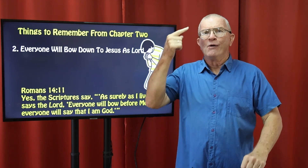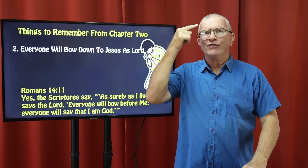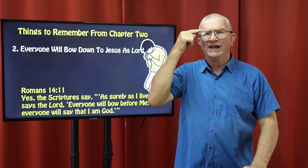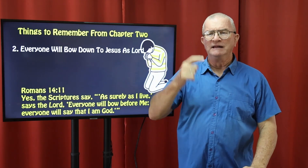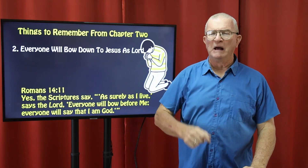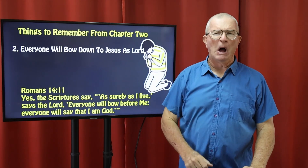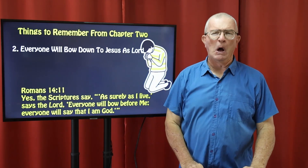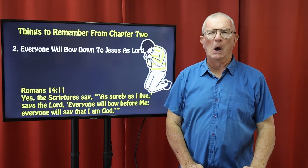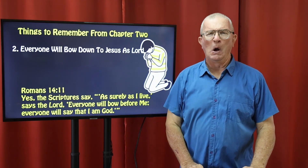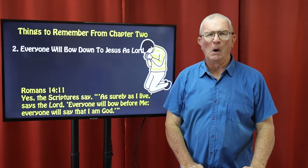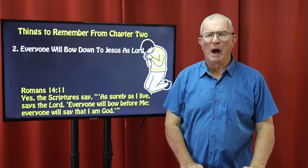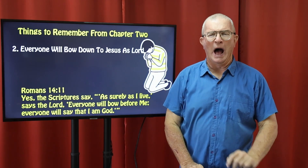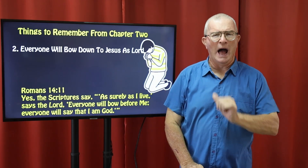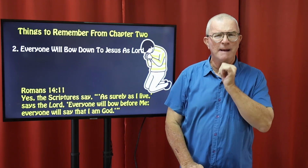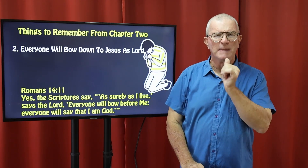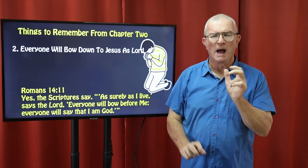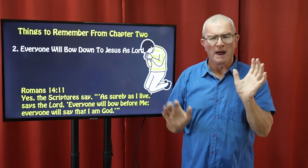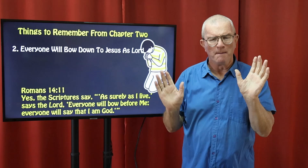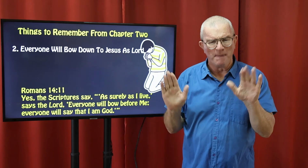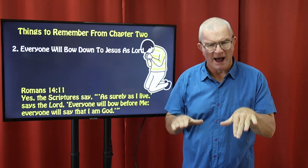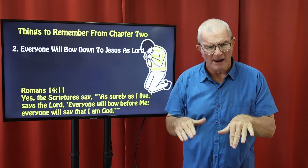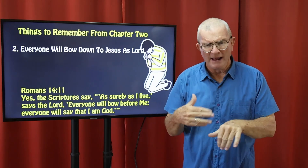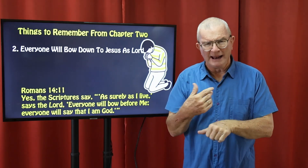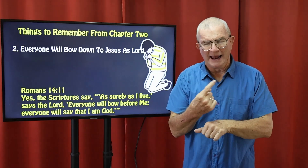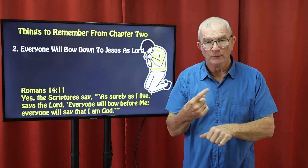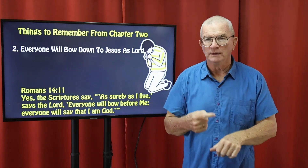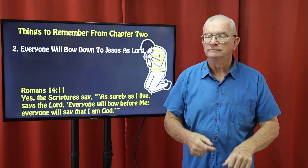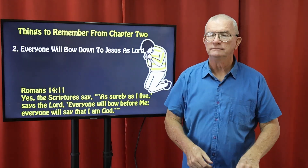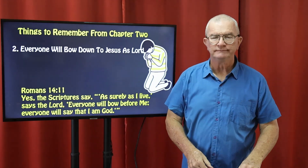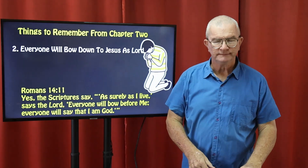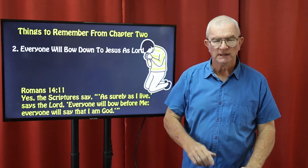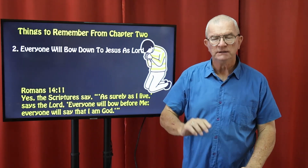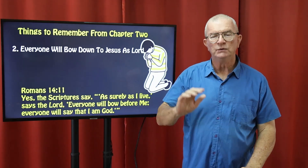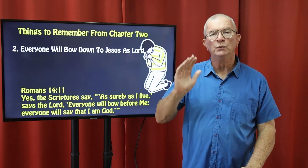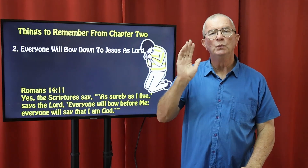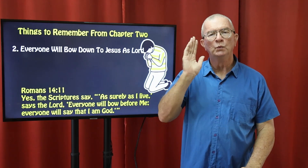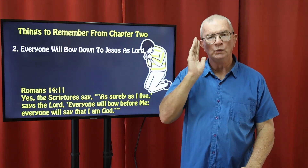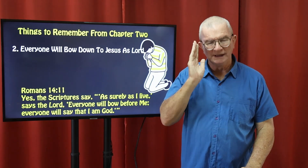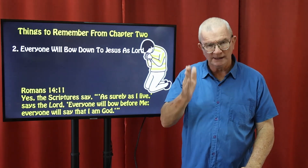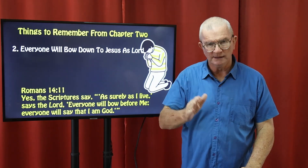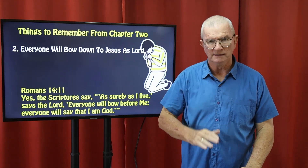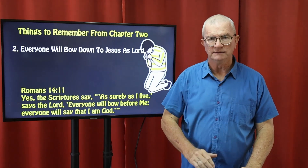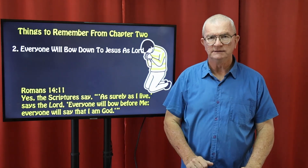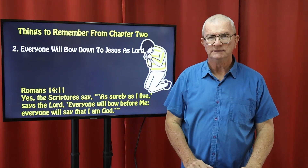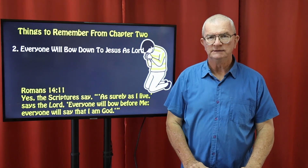Many people think, no, I'm not going to bow down to anyone. But you will.